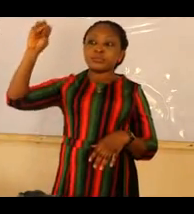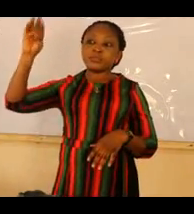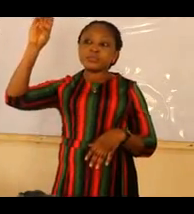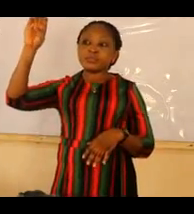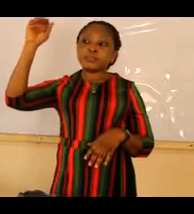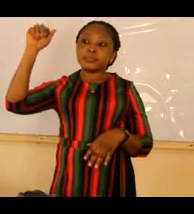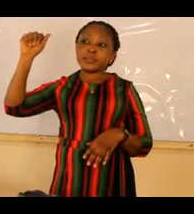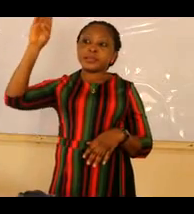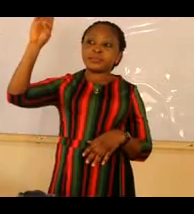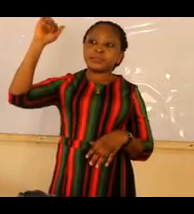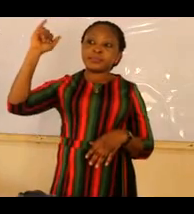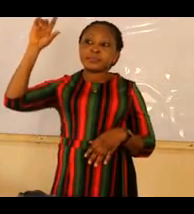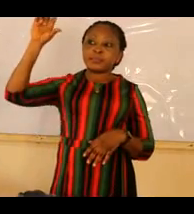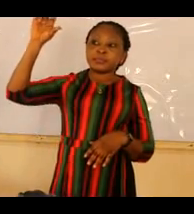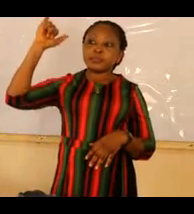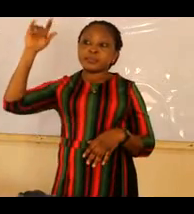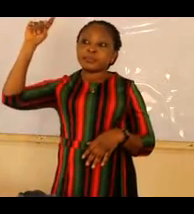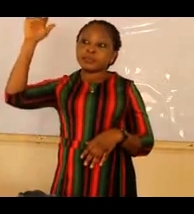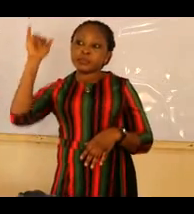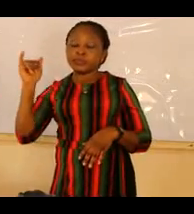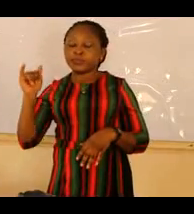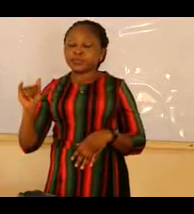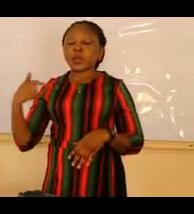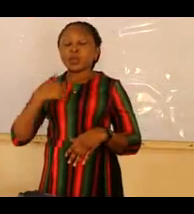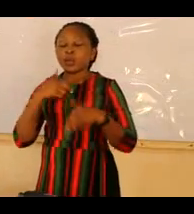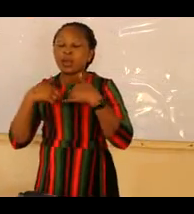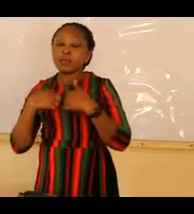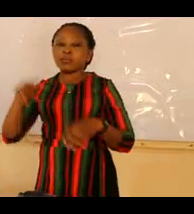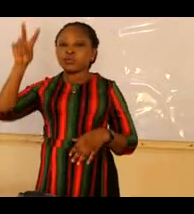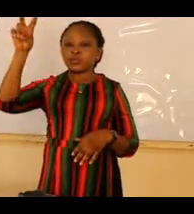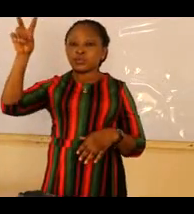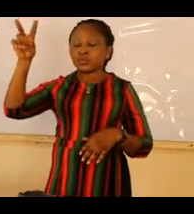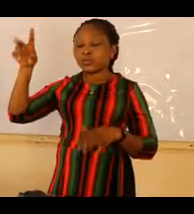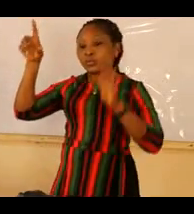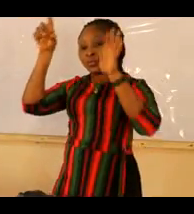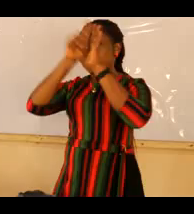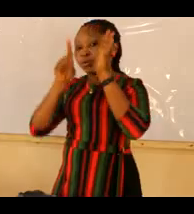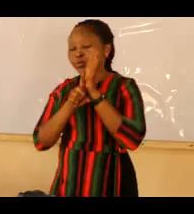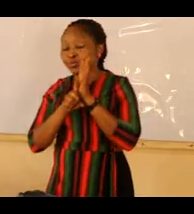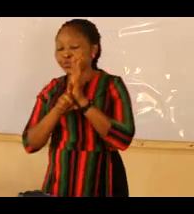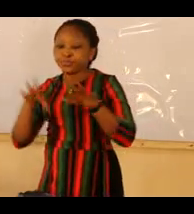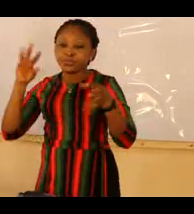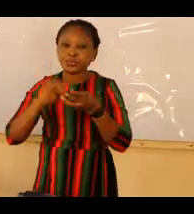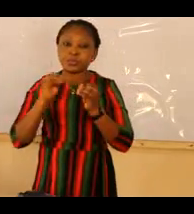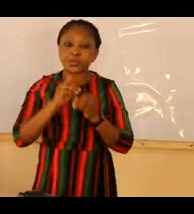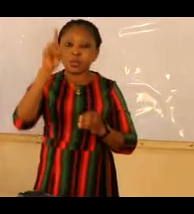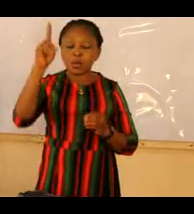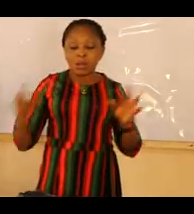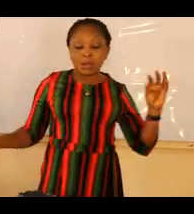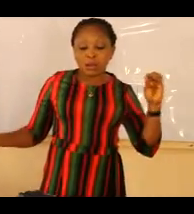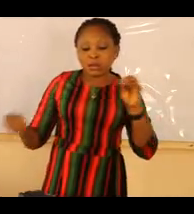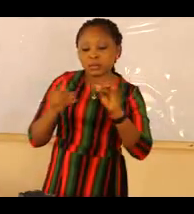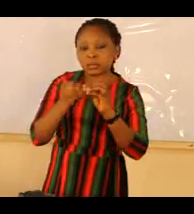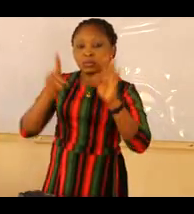laws of probability. We have what we call addition law. Addition